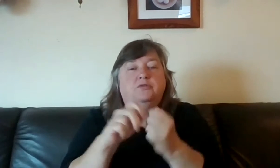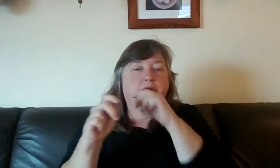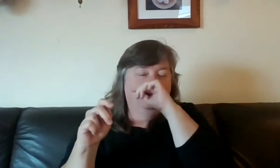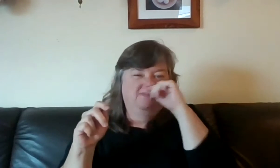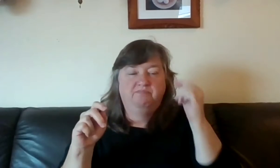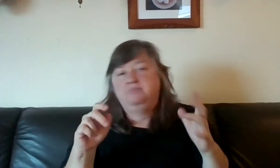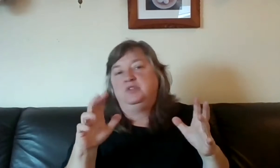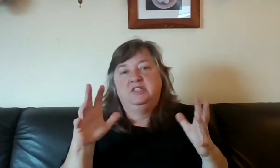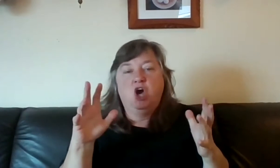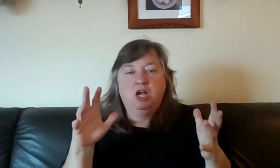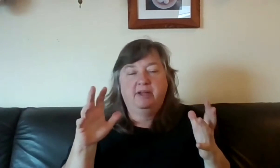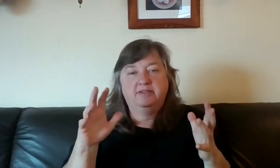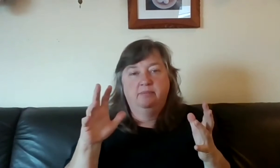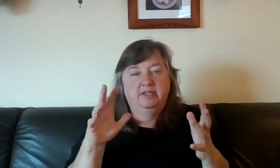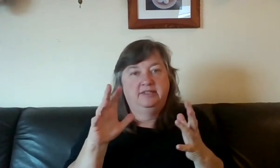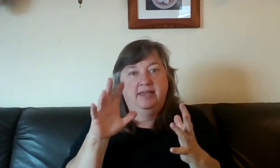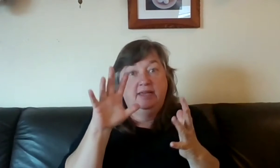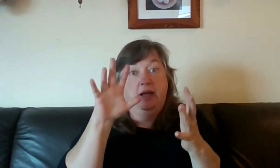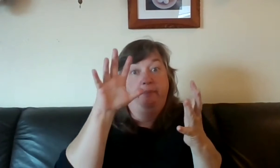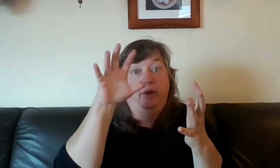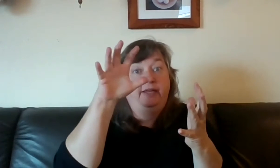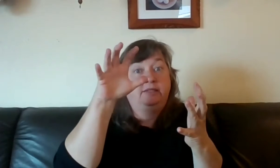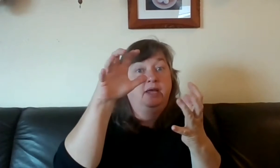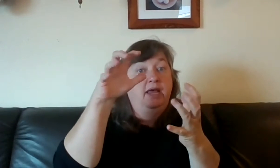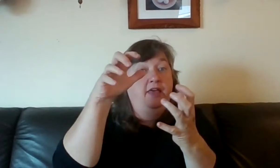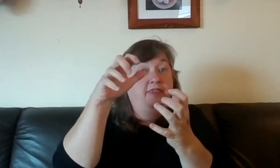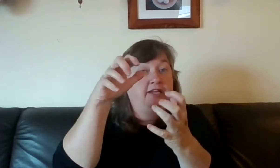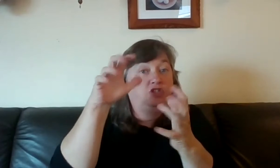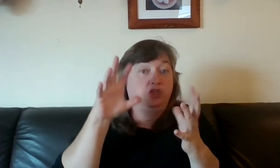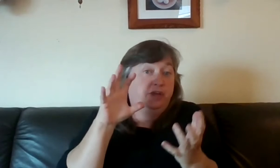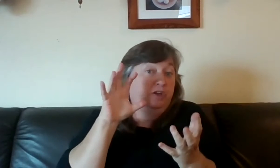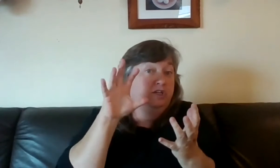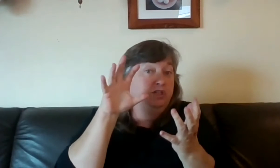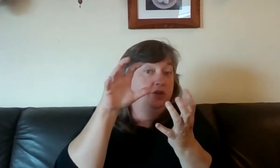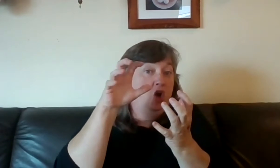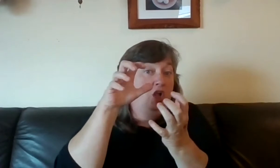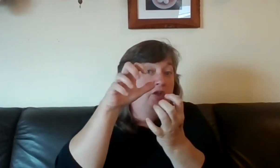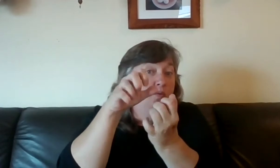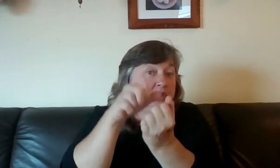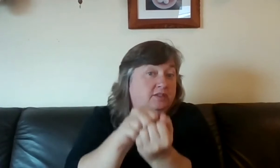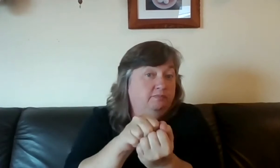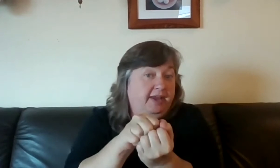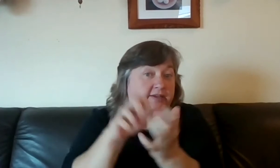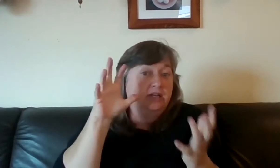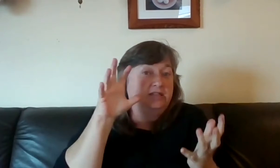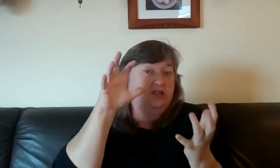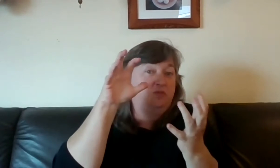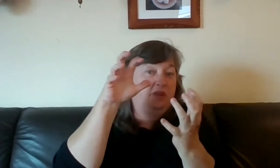So if you're going to talk about somebody's taking a bite and then chewing, you're going to do it all at once. Bite. So this would be the